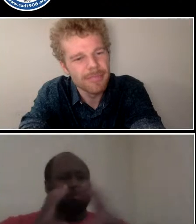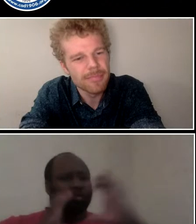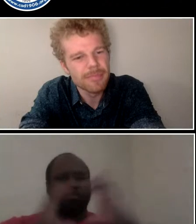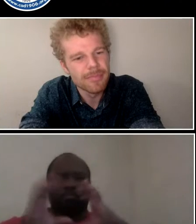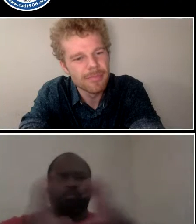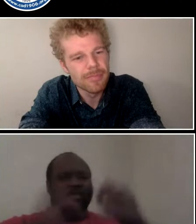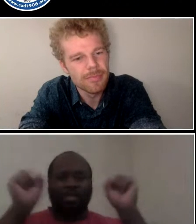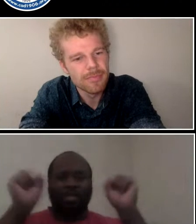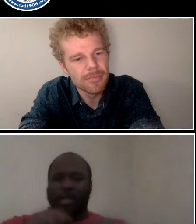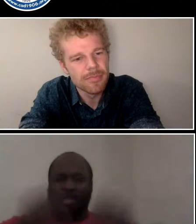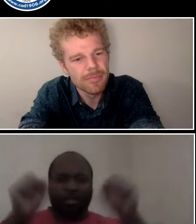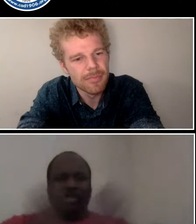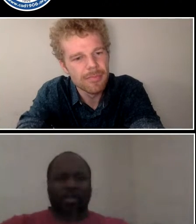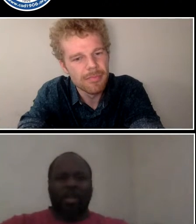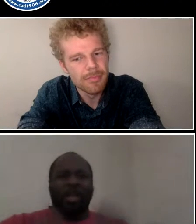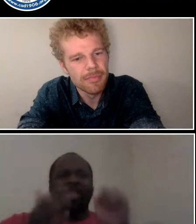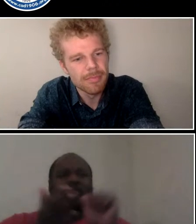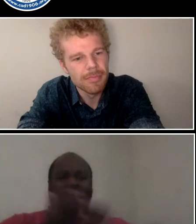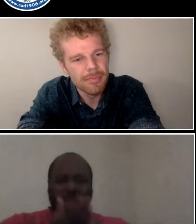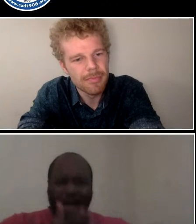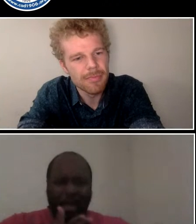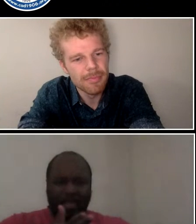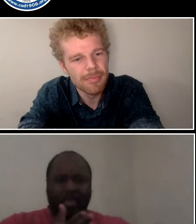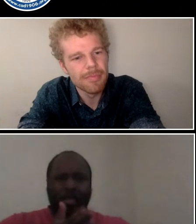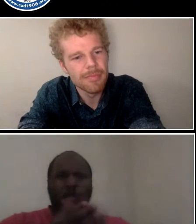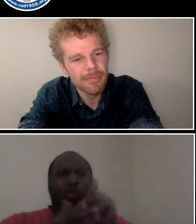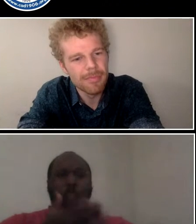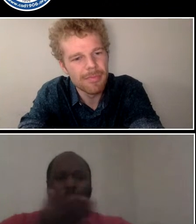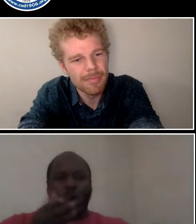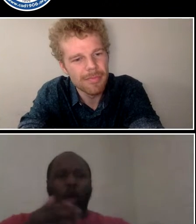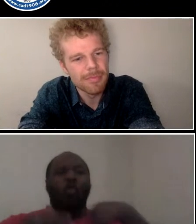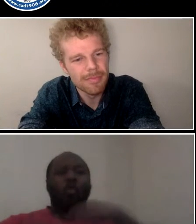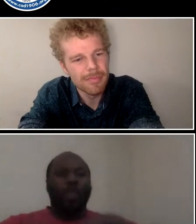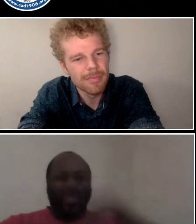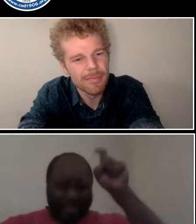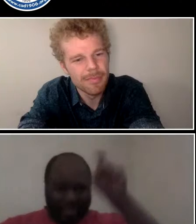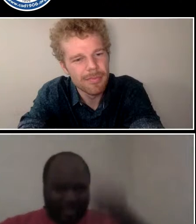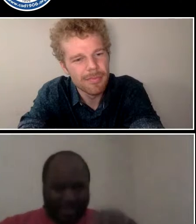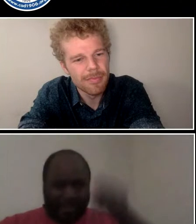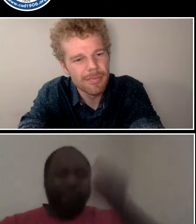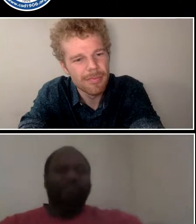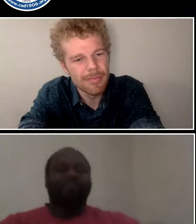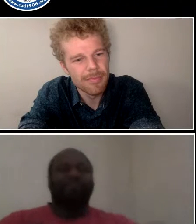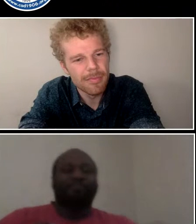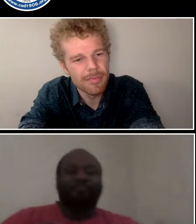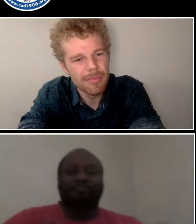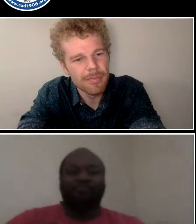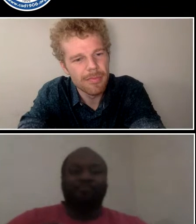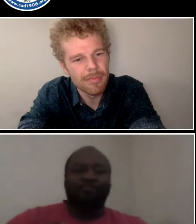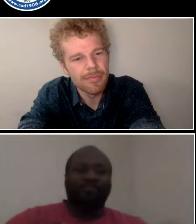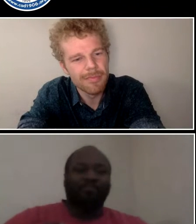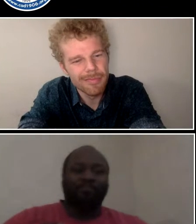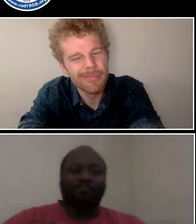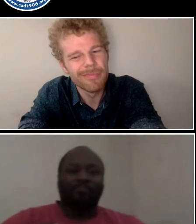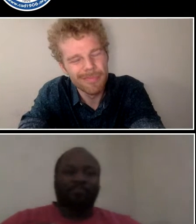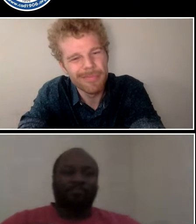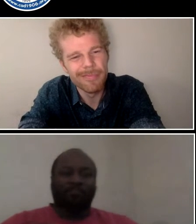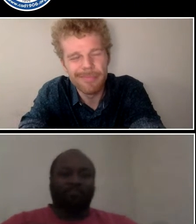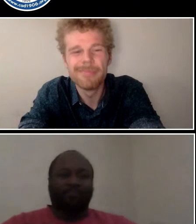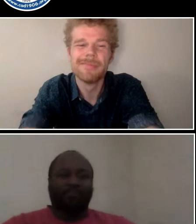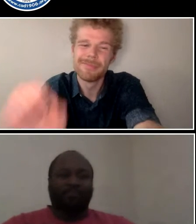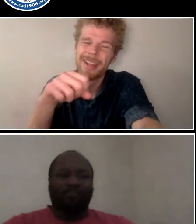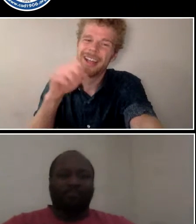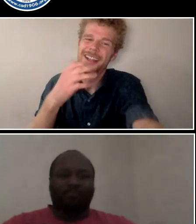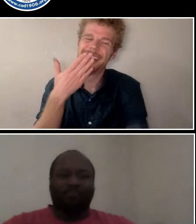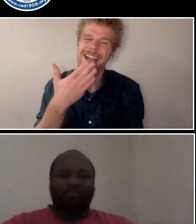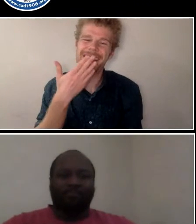interpreters? It was good. It allowed me to communicate better. Yes, yes. It was the best communication that I could have, and I needed